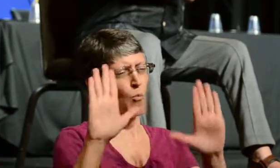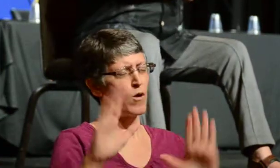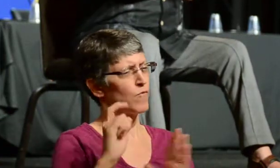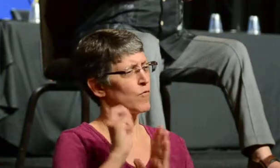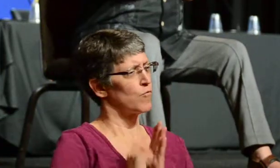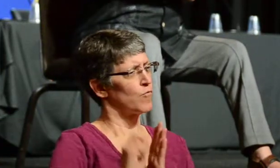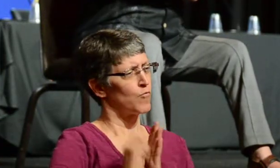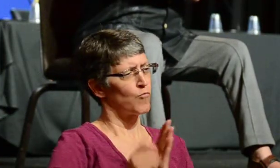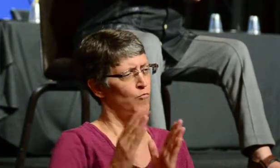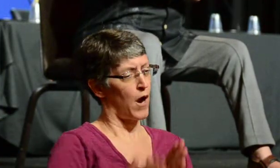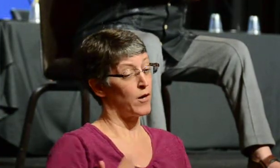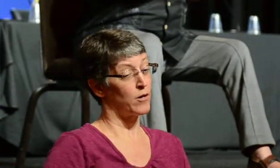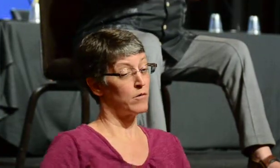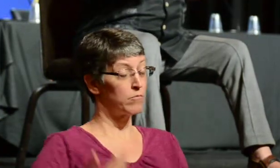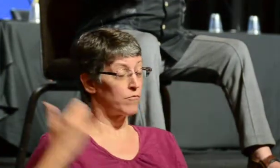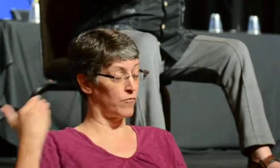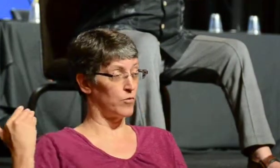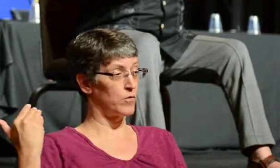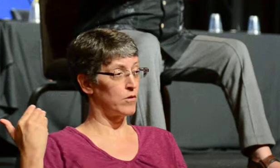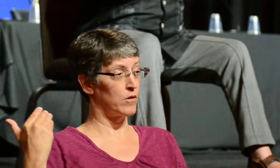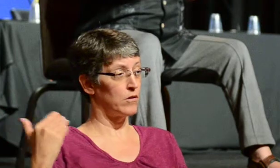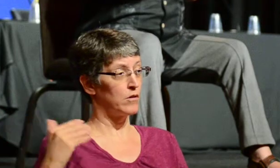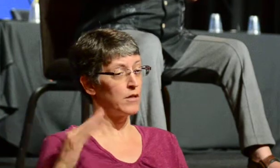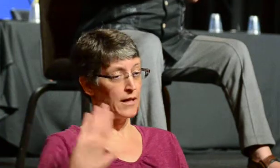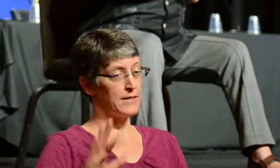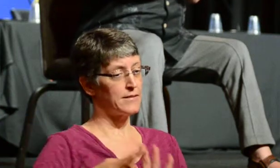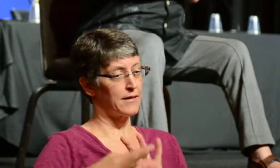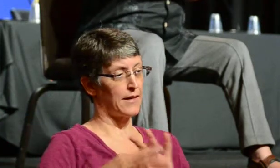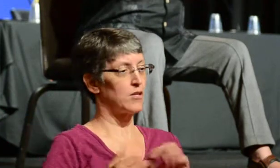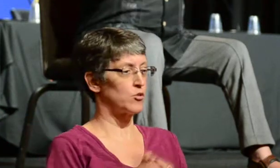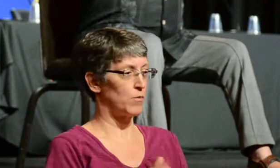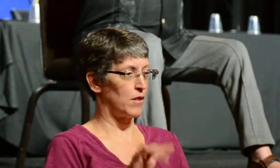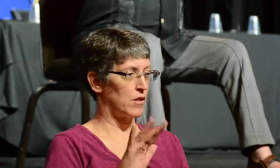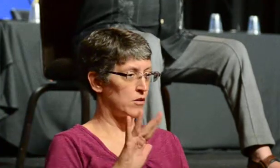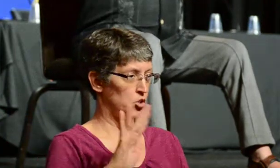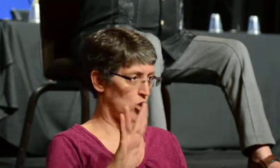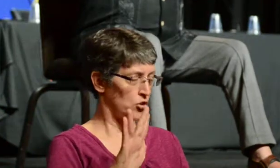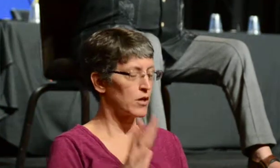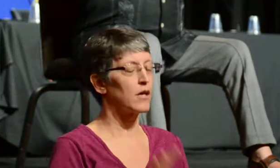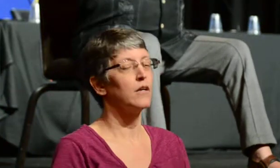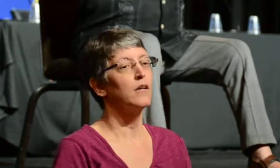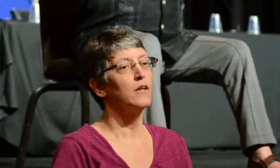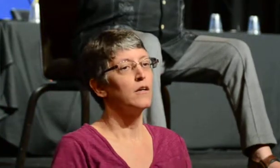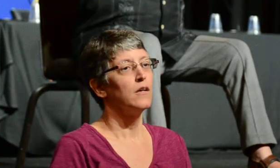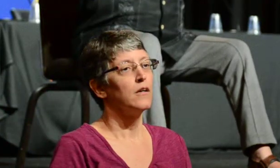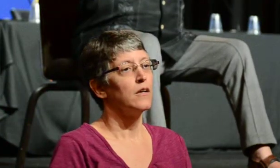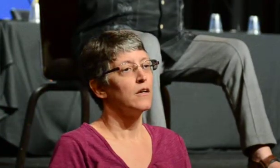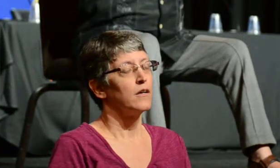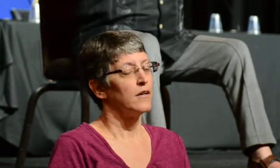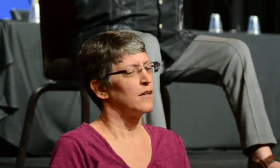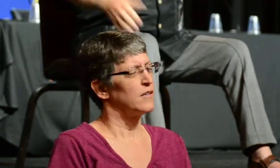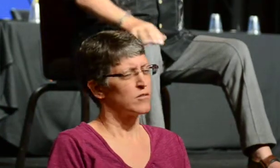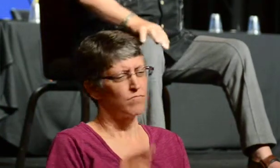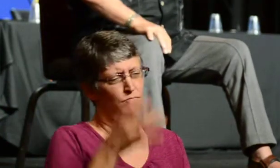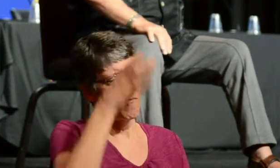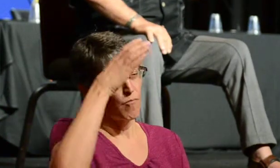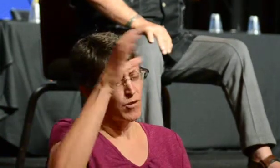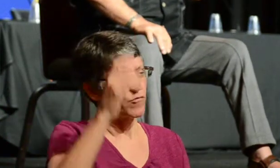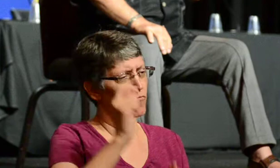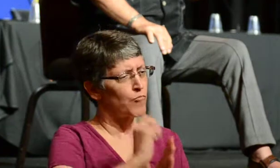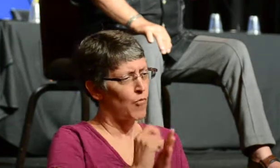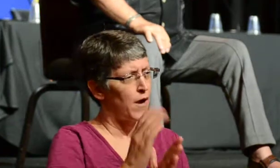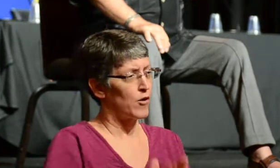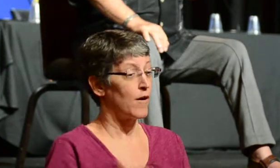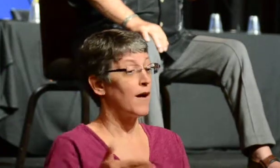writer prior to his connection with Star Trek, and was a prolific writer